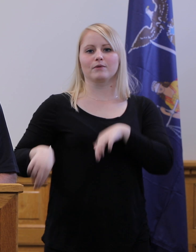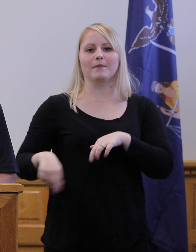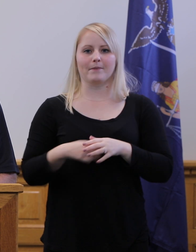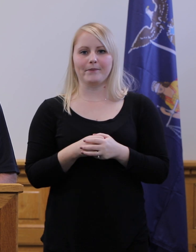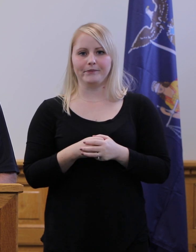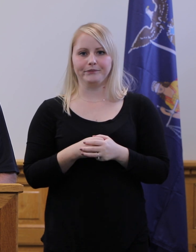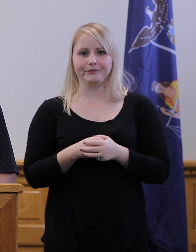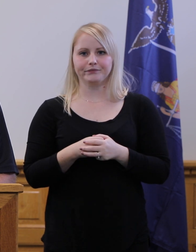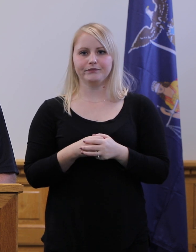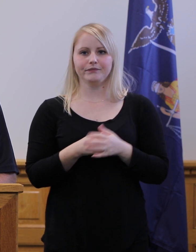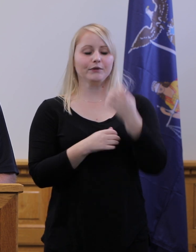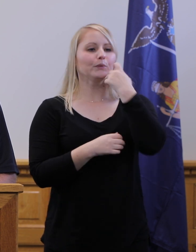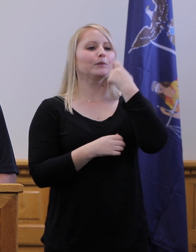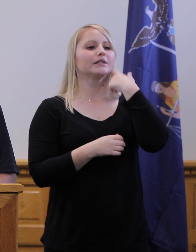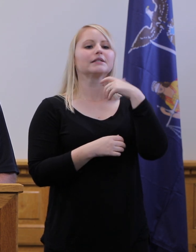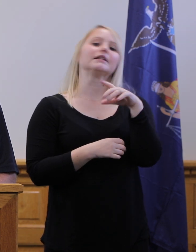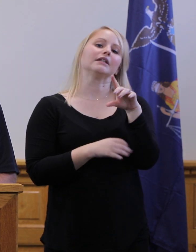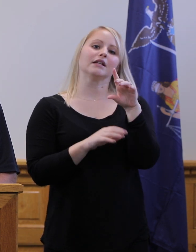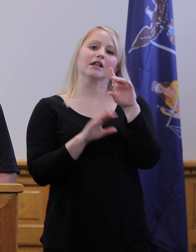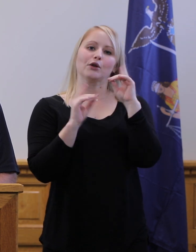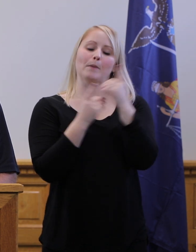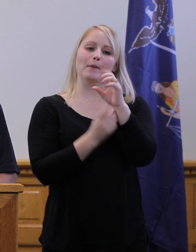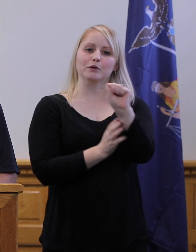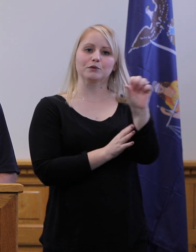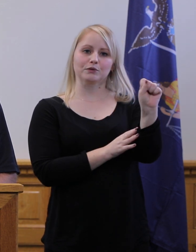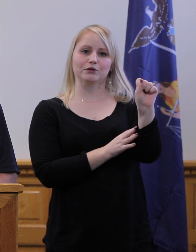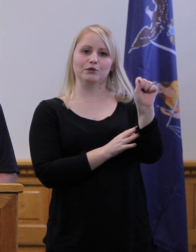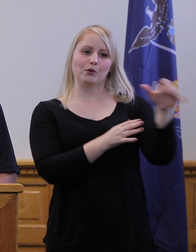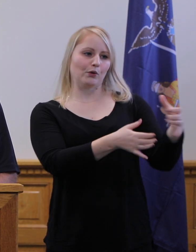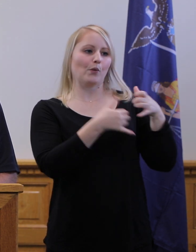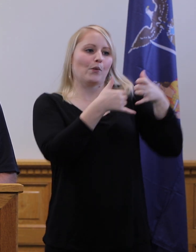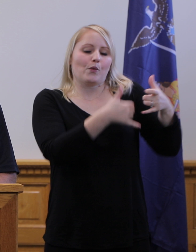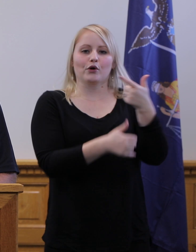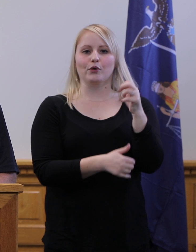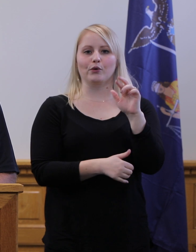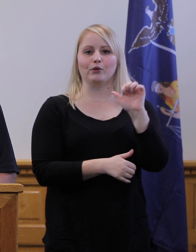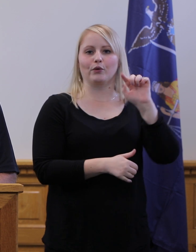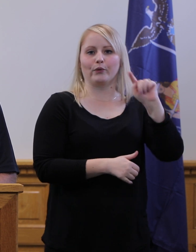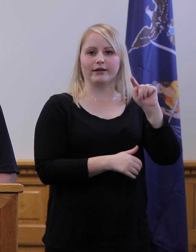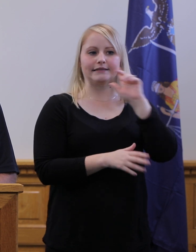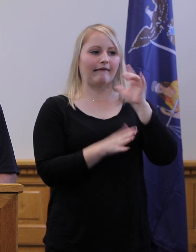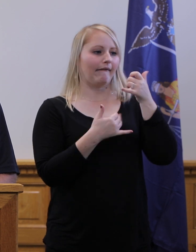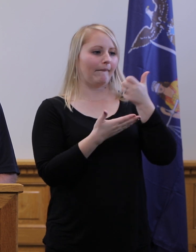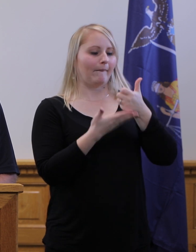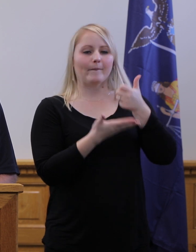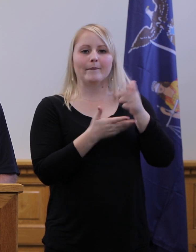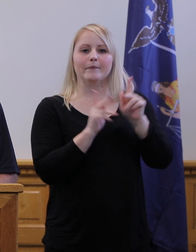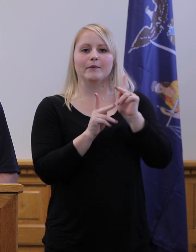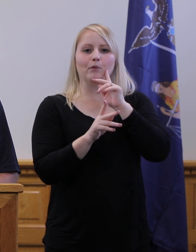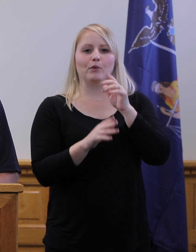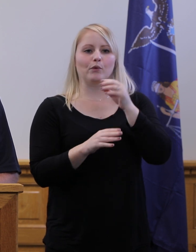Recently, the Department of Social Services was awarded a grant from the Federal CARES Act to help people who are homeless due to